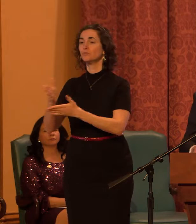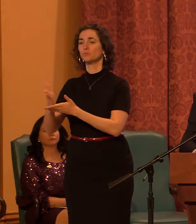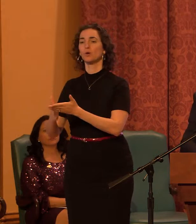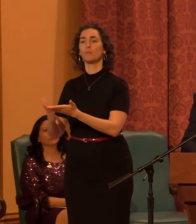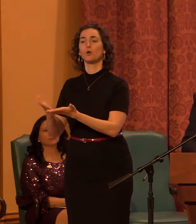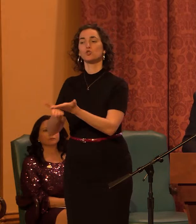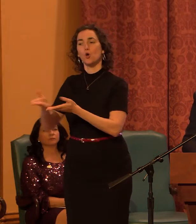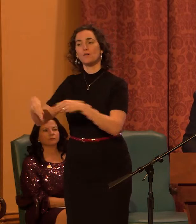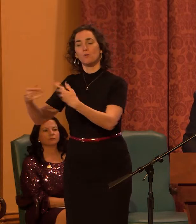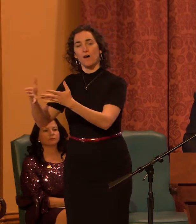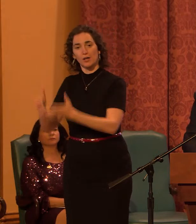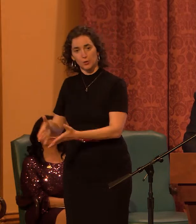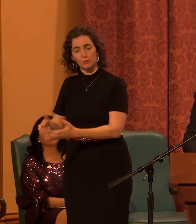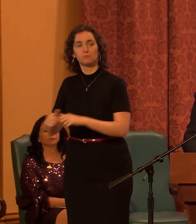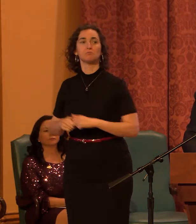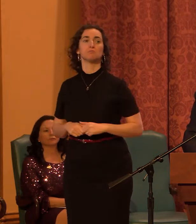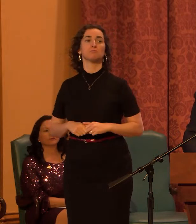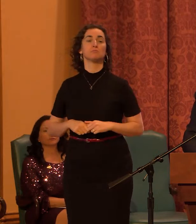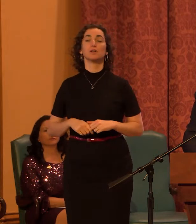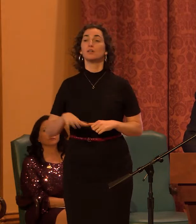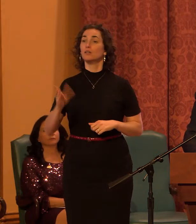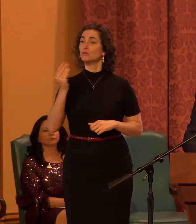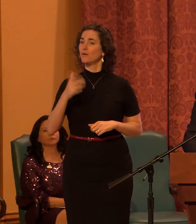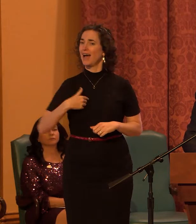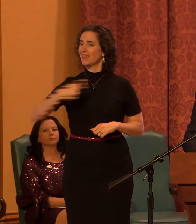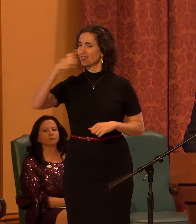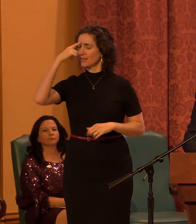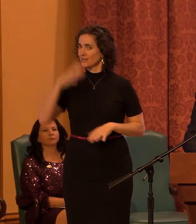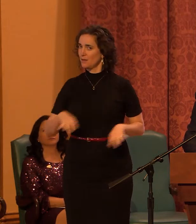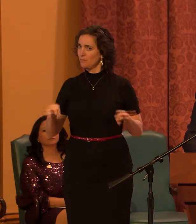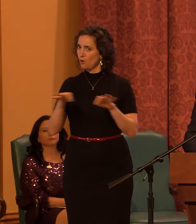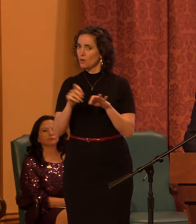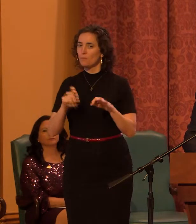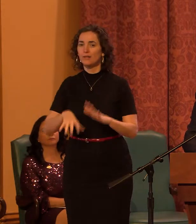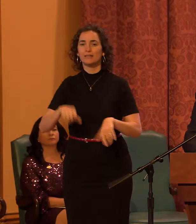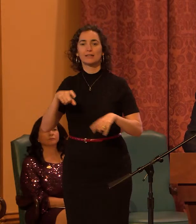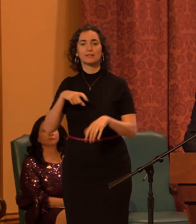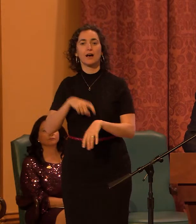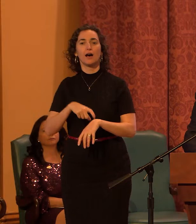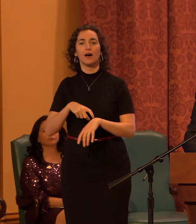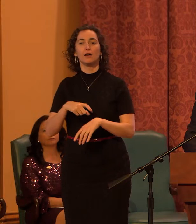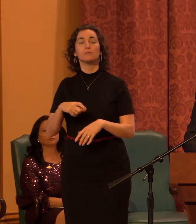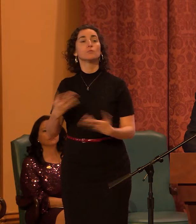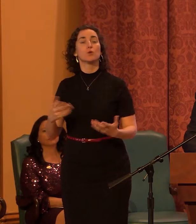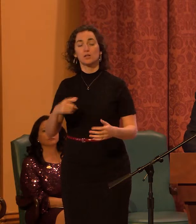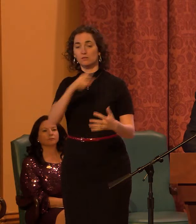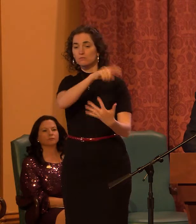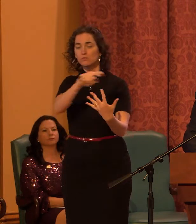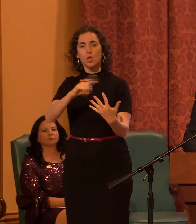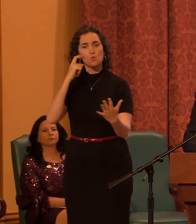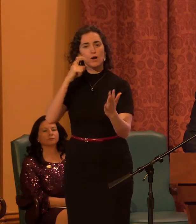service providers. And I do think it's important that we take the time to recognize these individuals